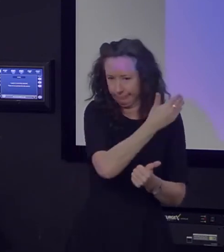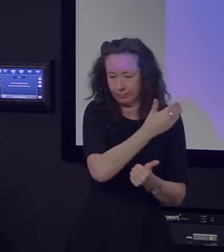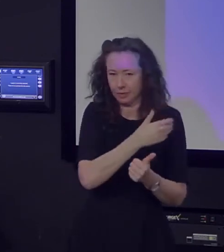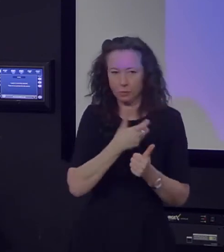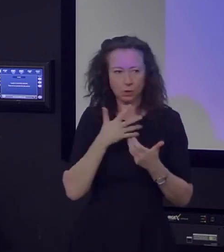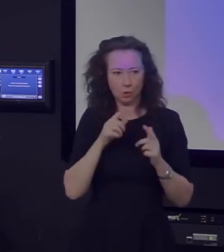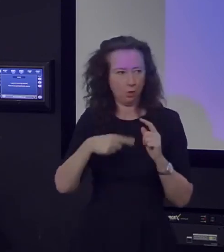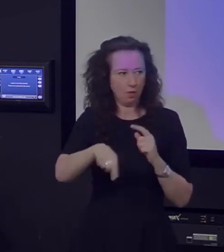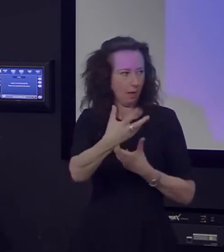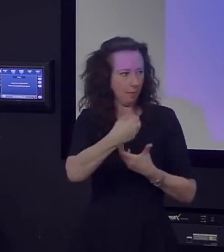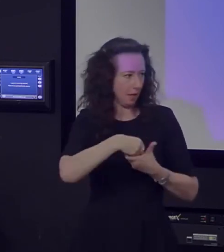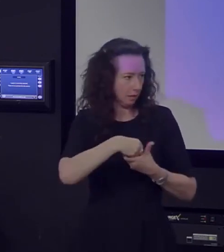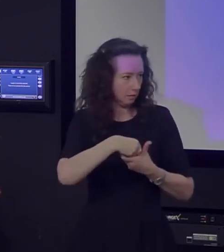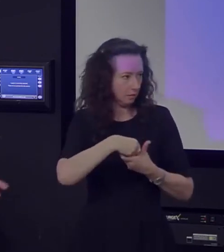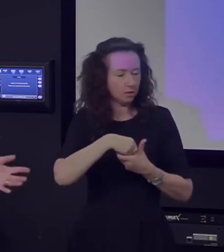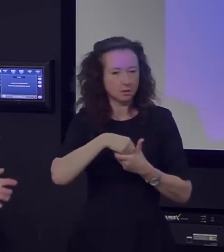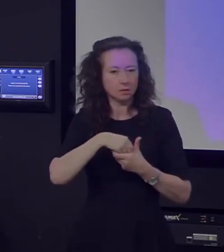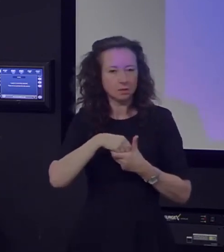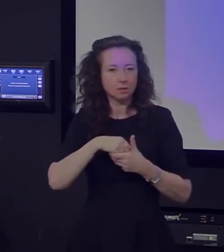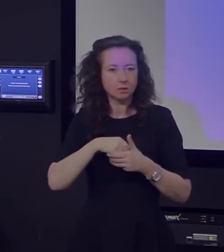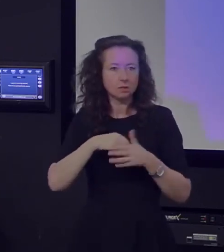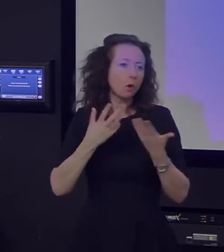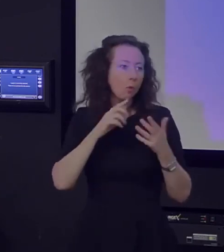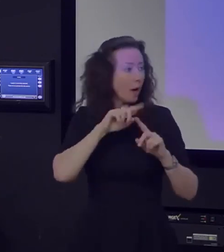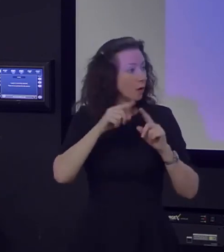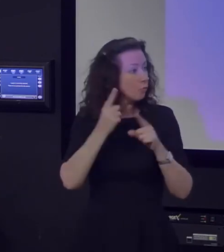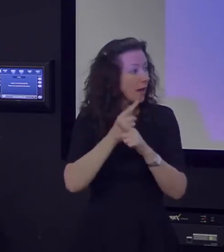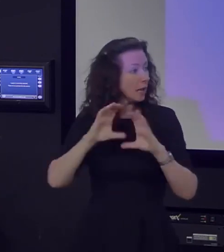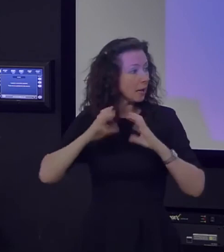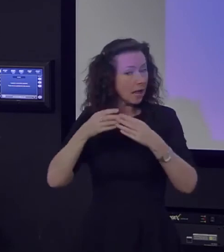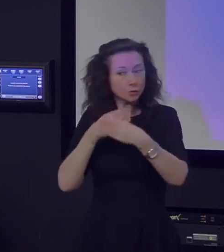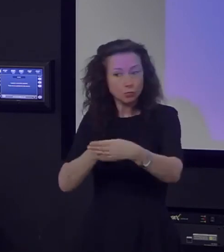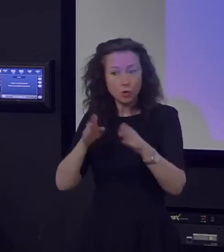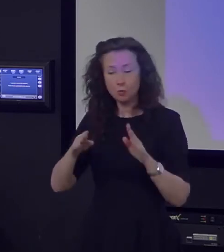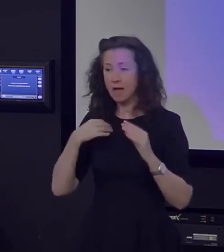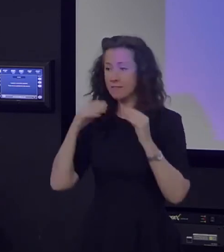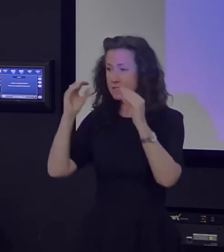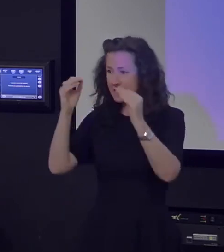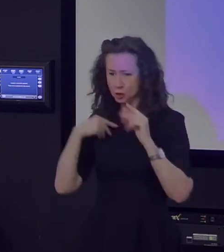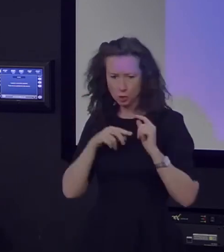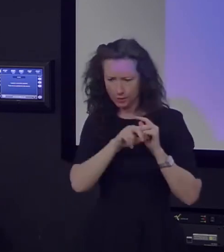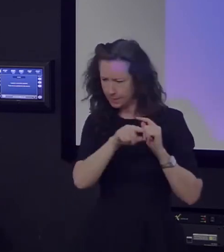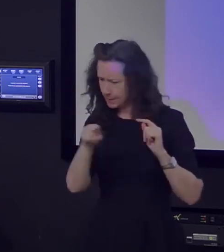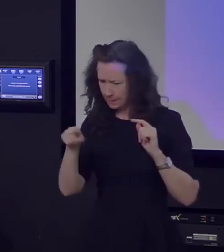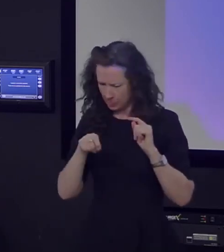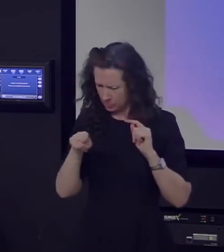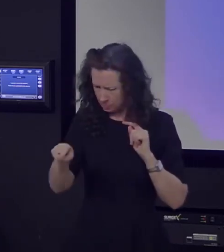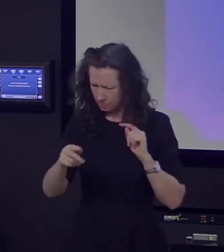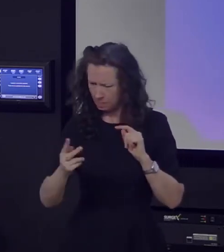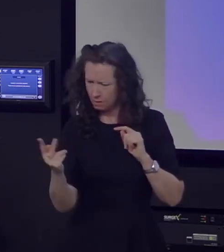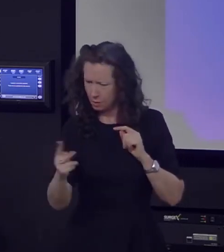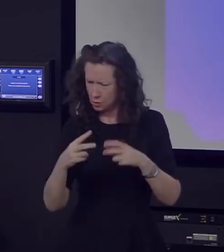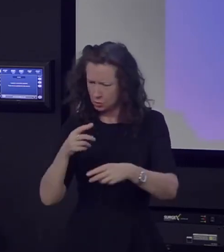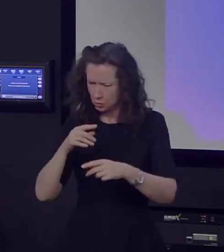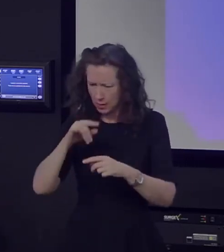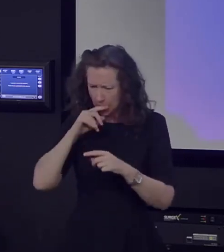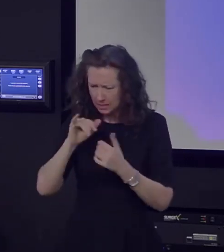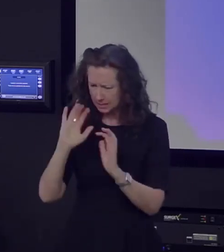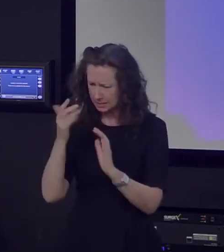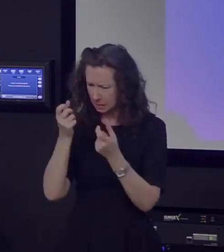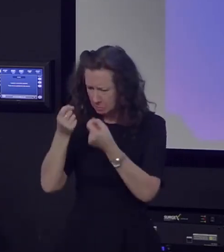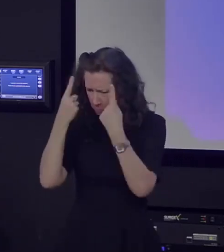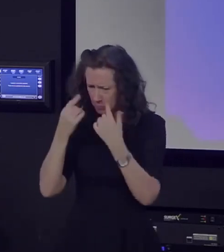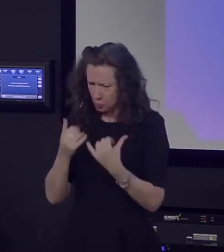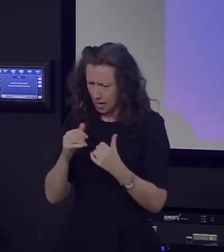So just as in a classroom, a teacher's going around and she realizes that two of the kids in the class already understand